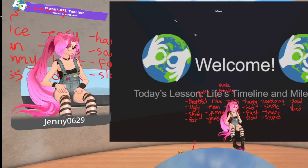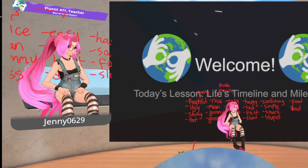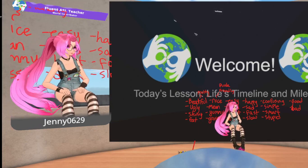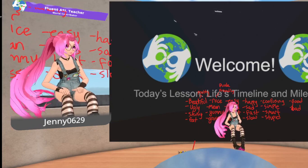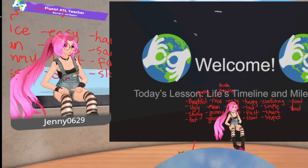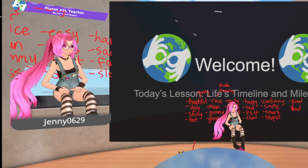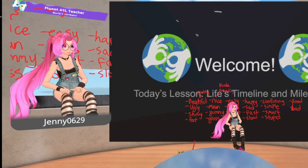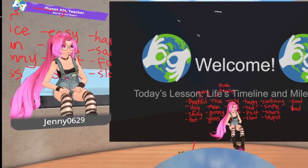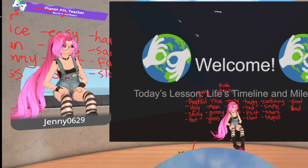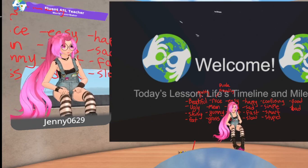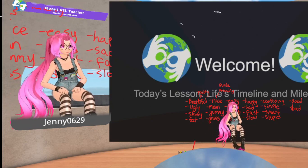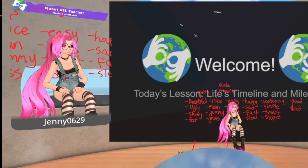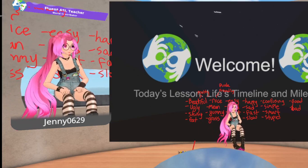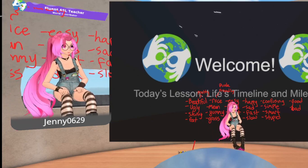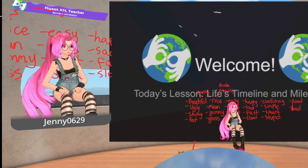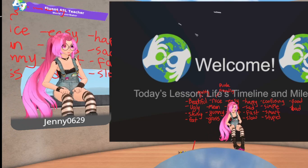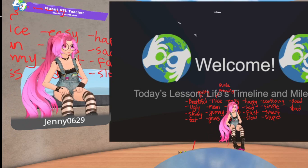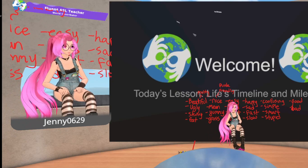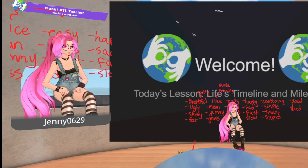Yeah.